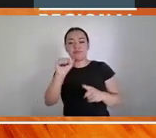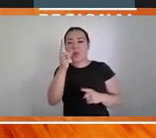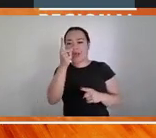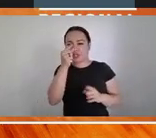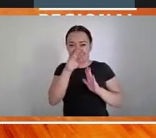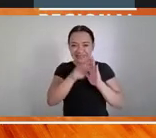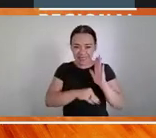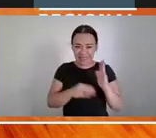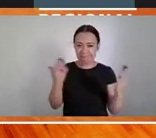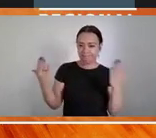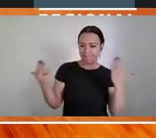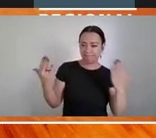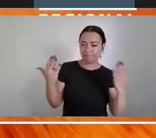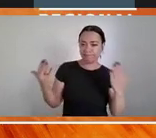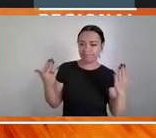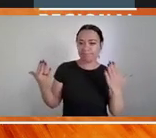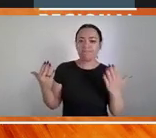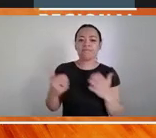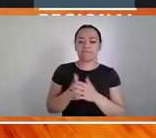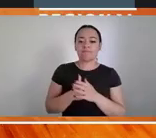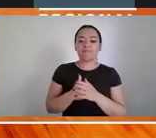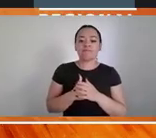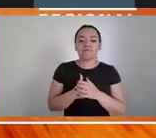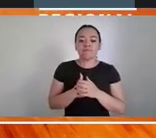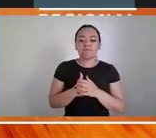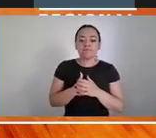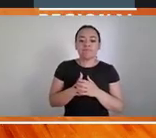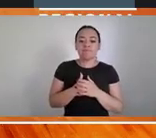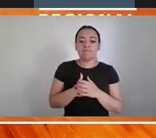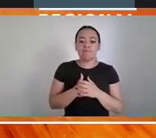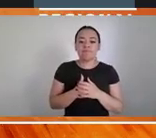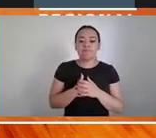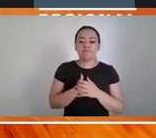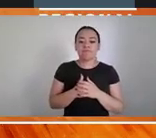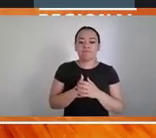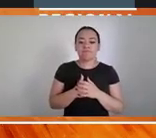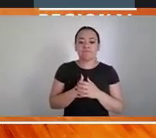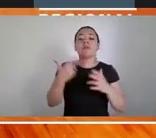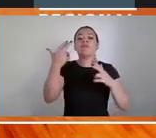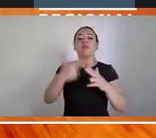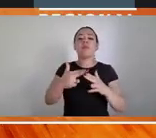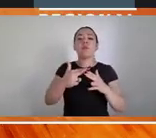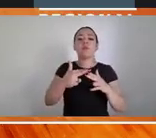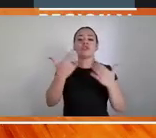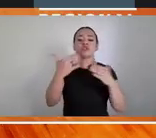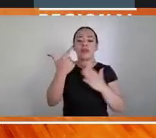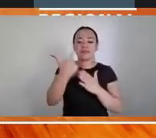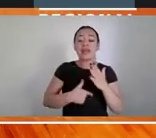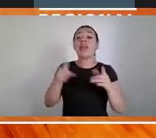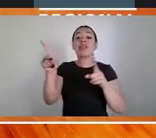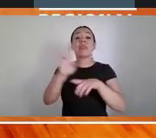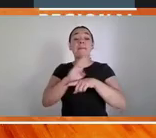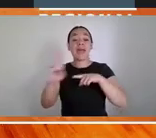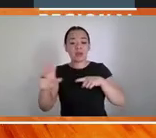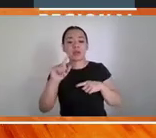will assess the eligible applications for shortlisting. The same panel will assess the expanded proposals for